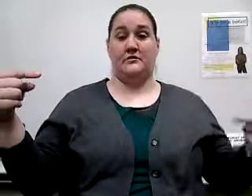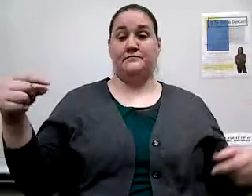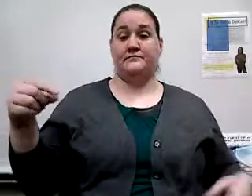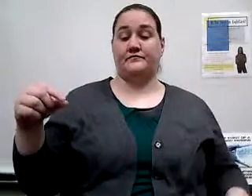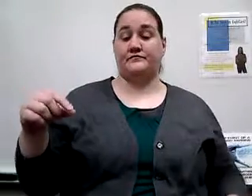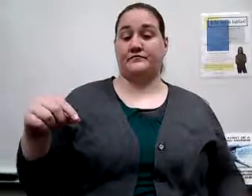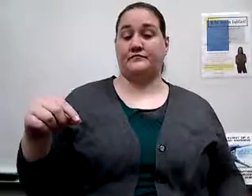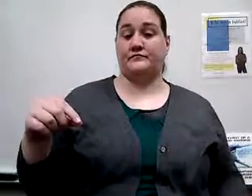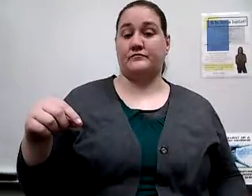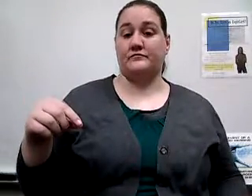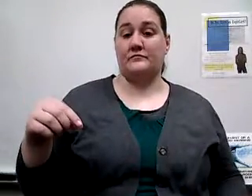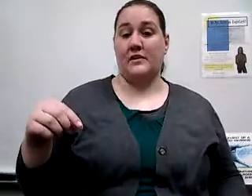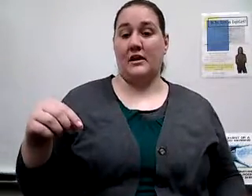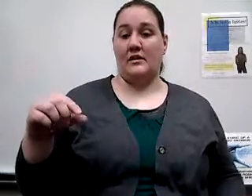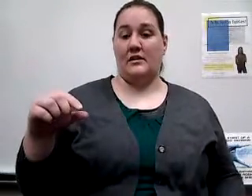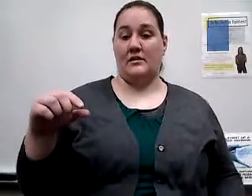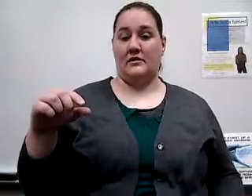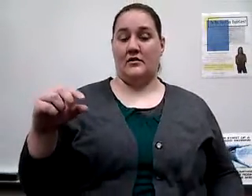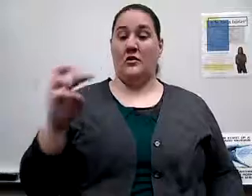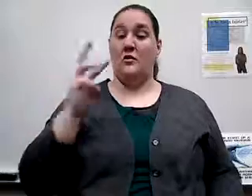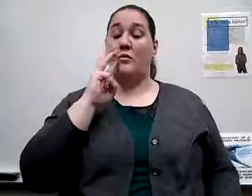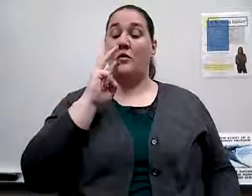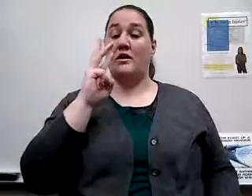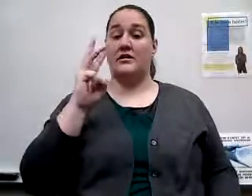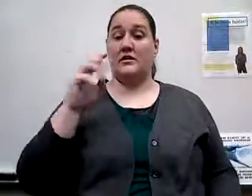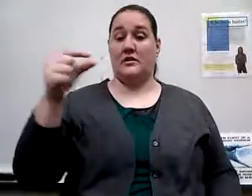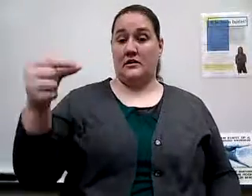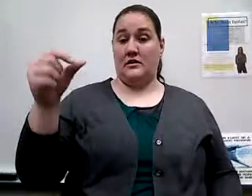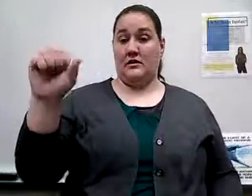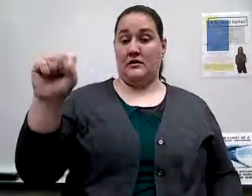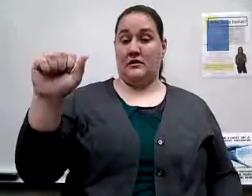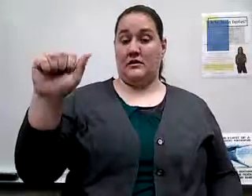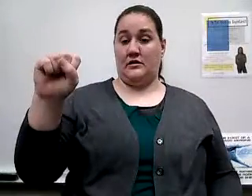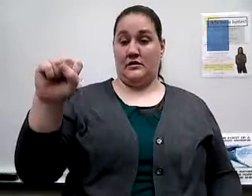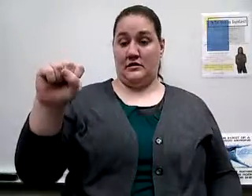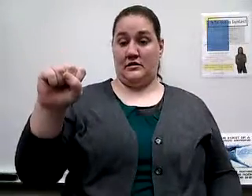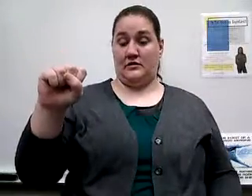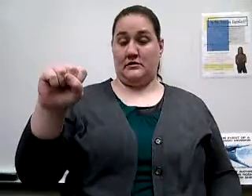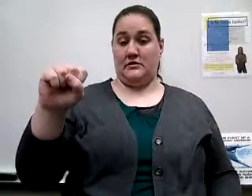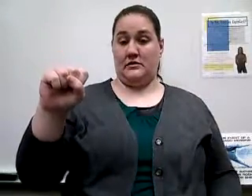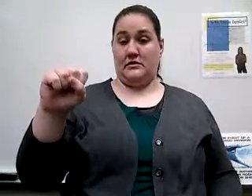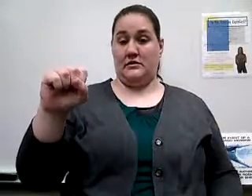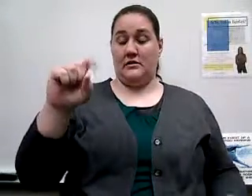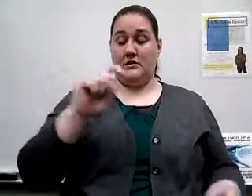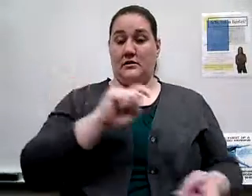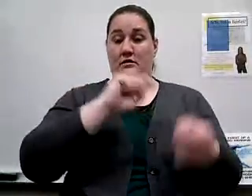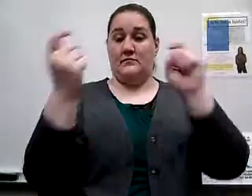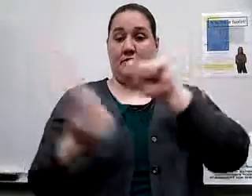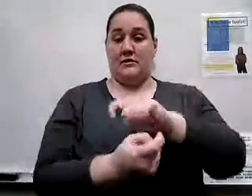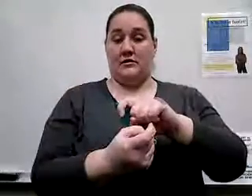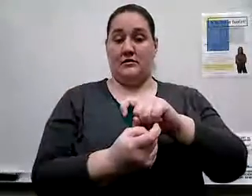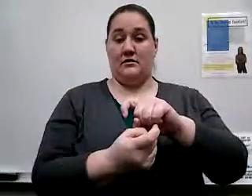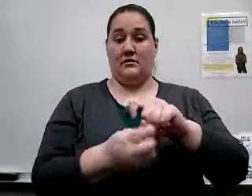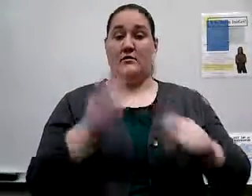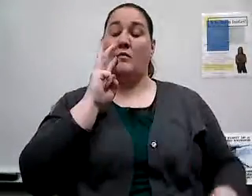just the opposite, where you take water that is in the gaseous form and convert that into water into the liquid form.